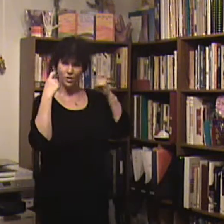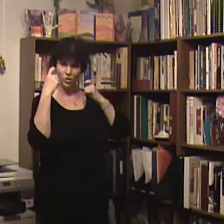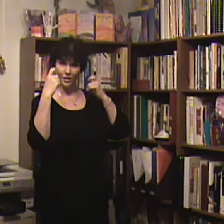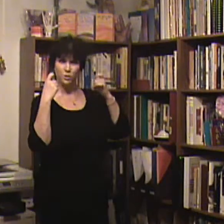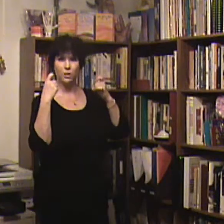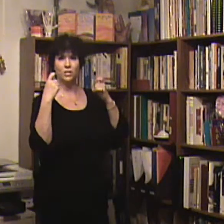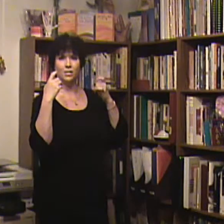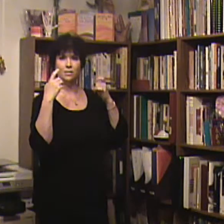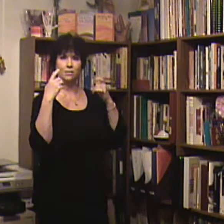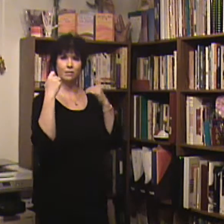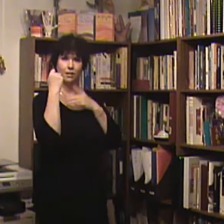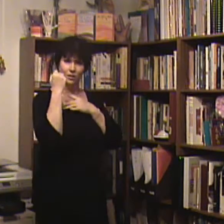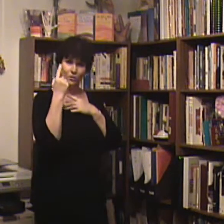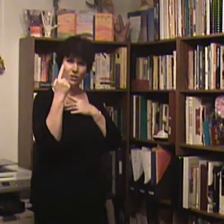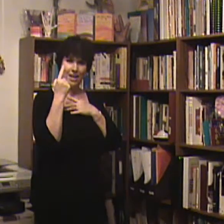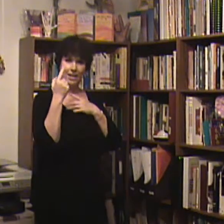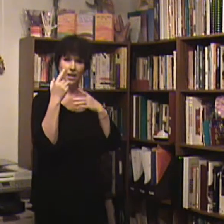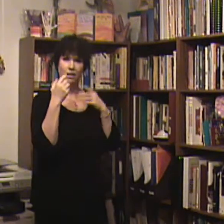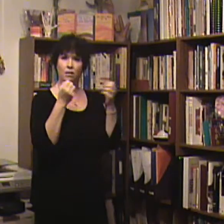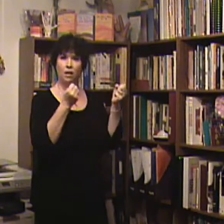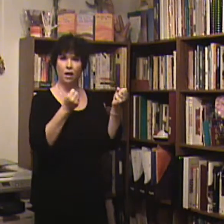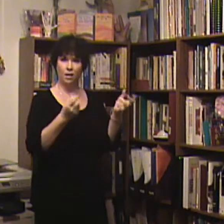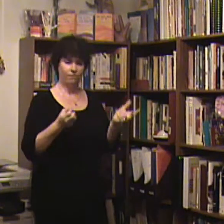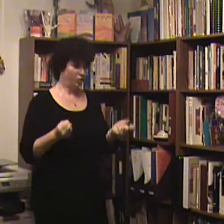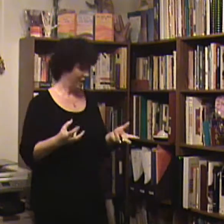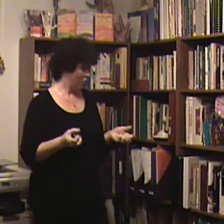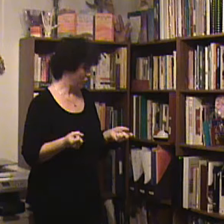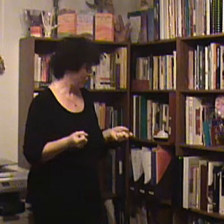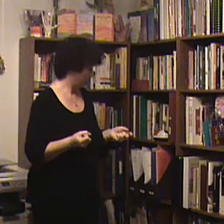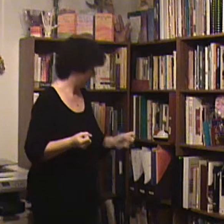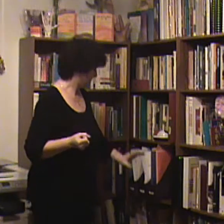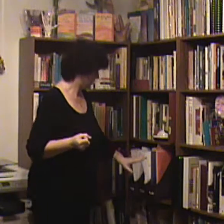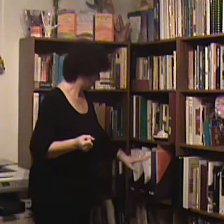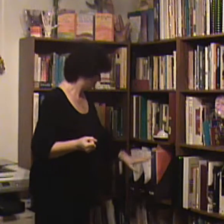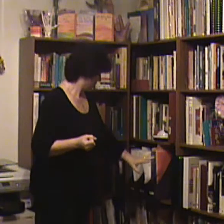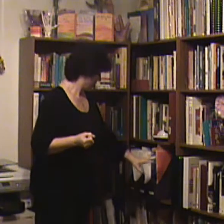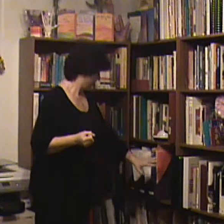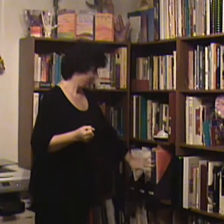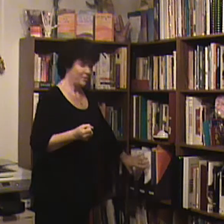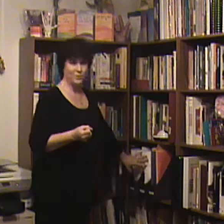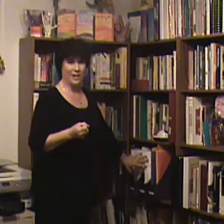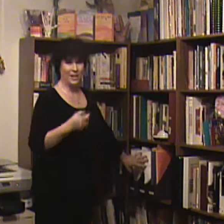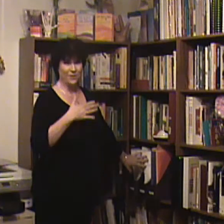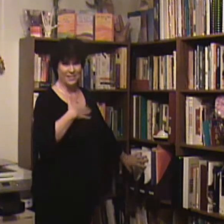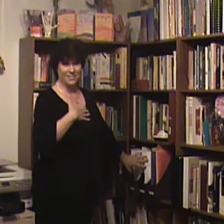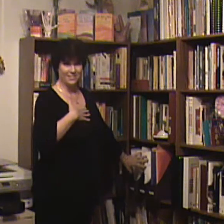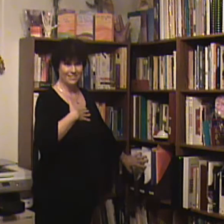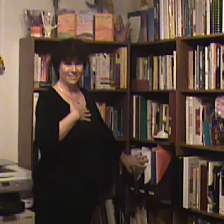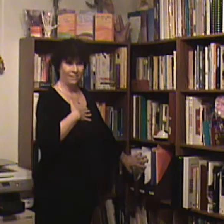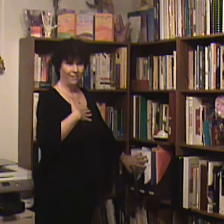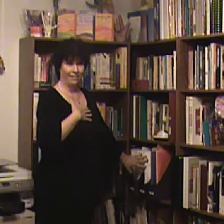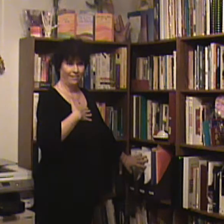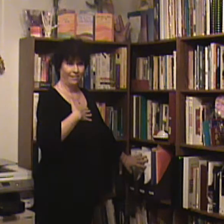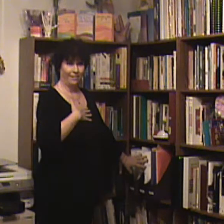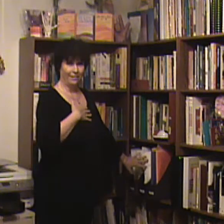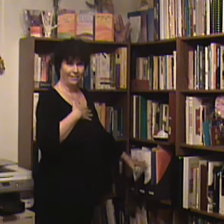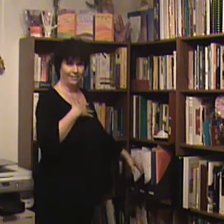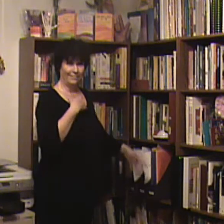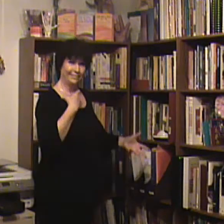facial expressions, and understanding gestures. This right here is a